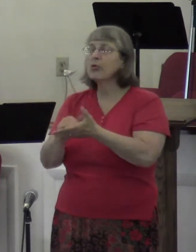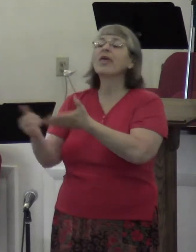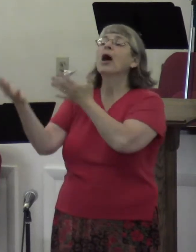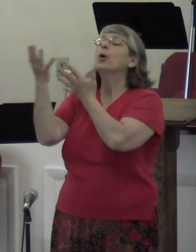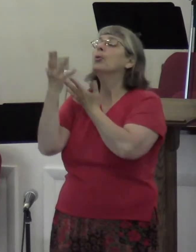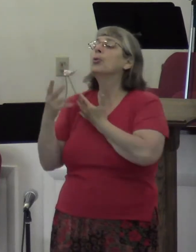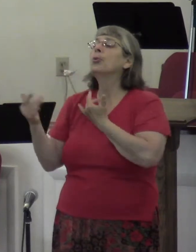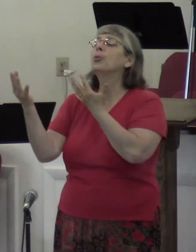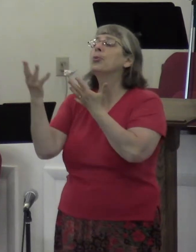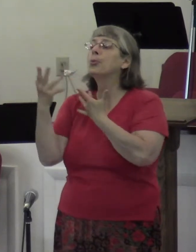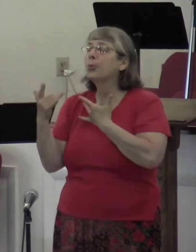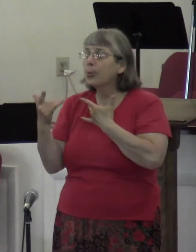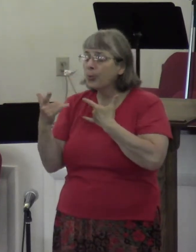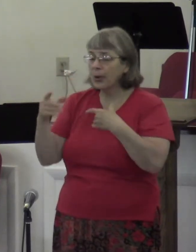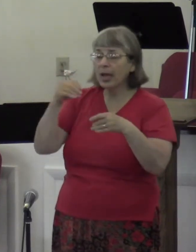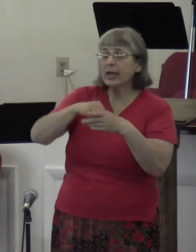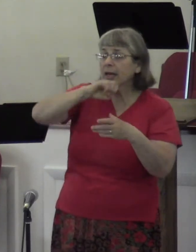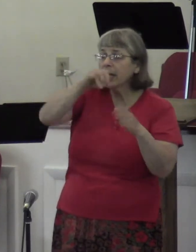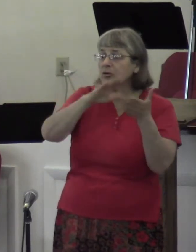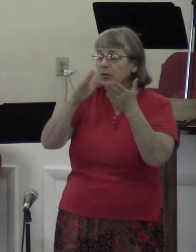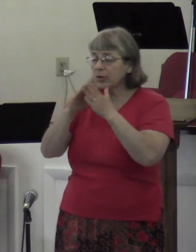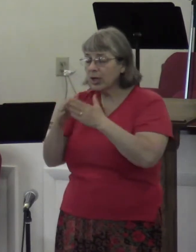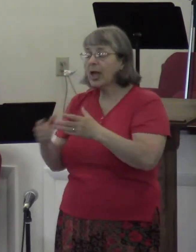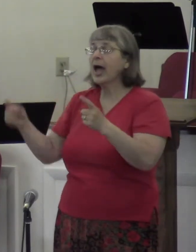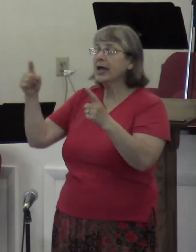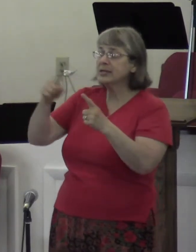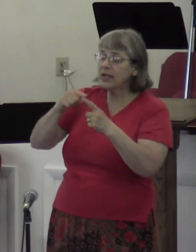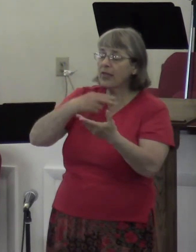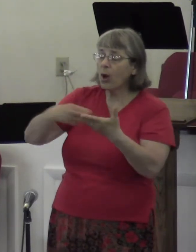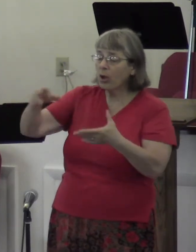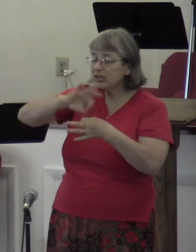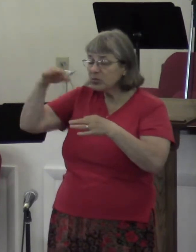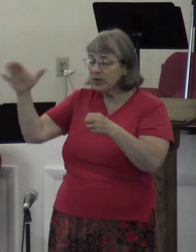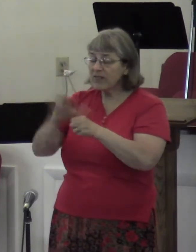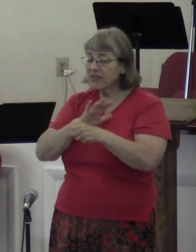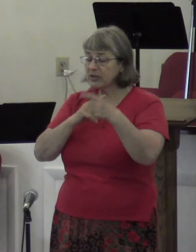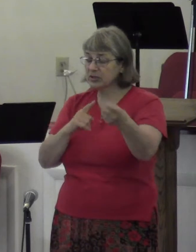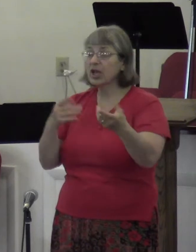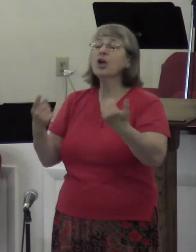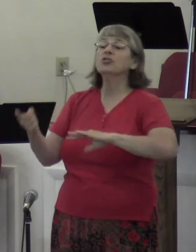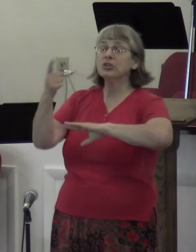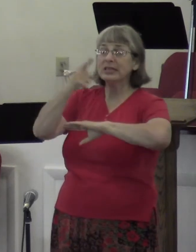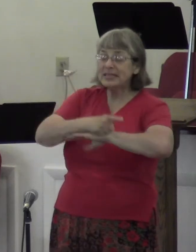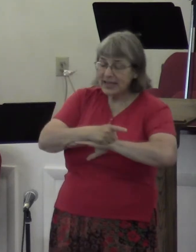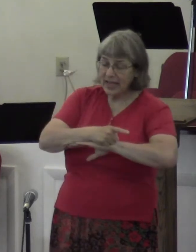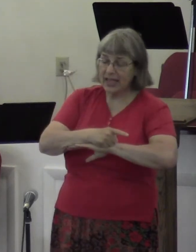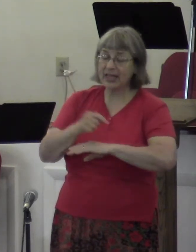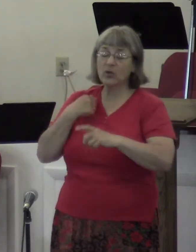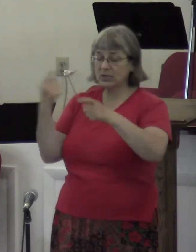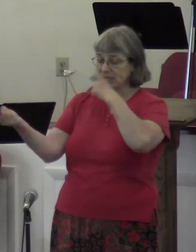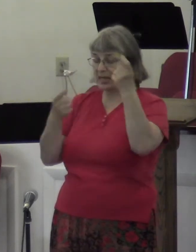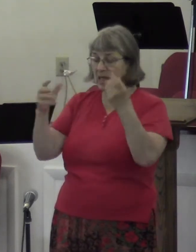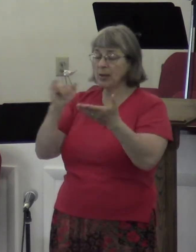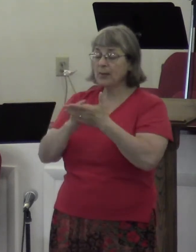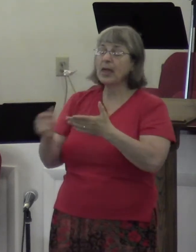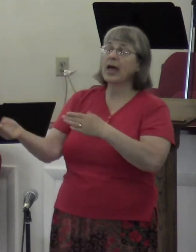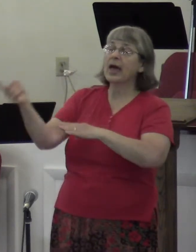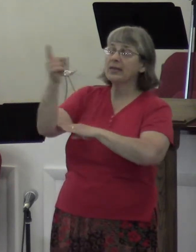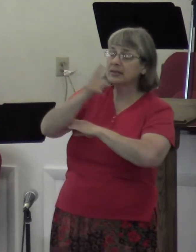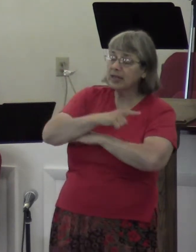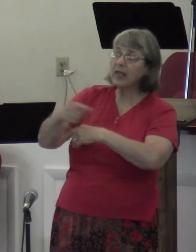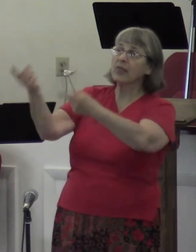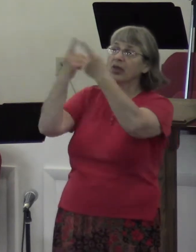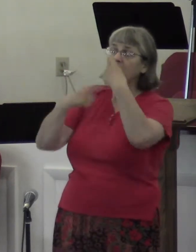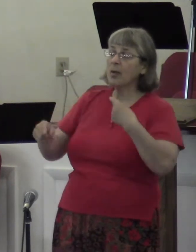wait. Go to Jerusalem until you're filled with the Holy Spirit. And so today is the day that we celebrate the coming of the